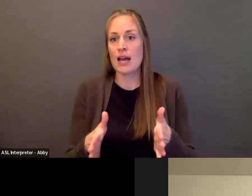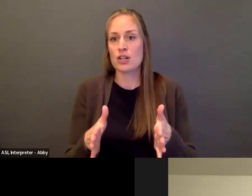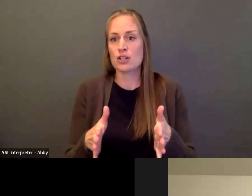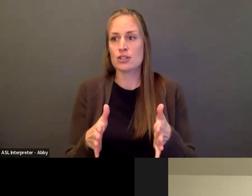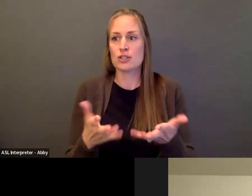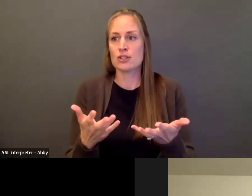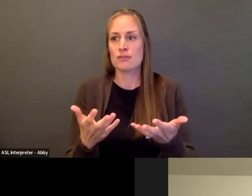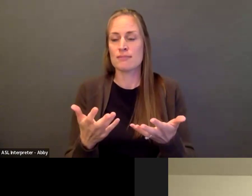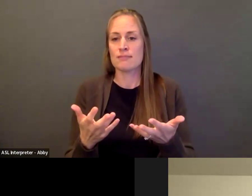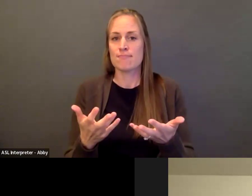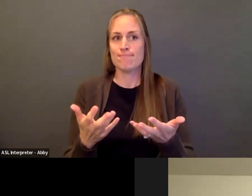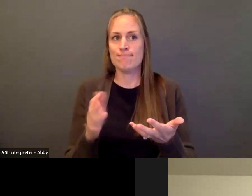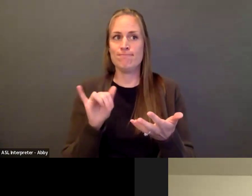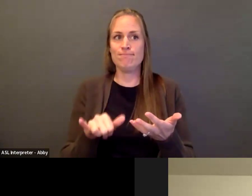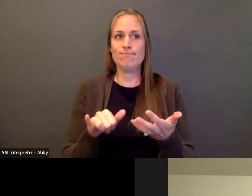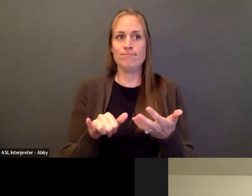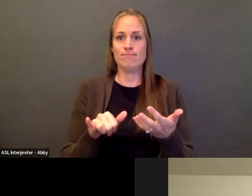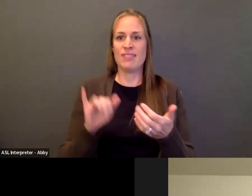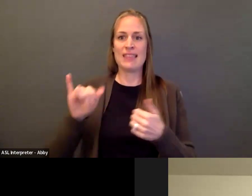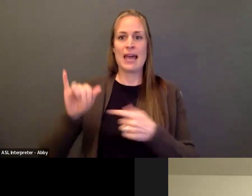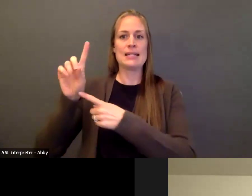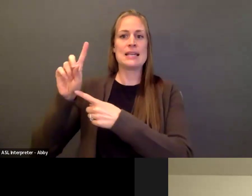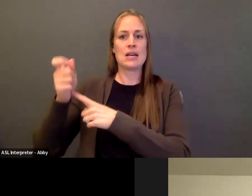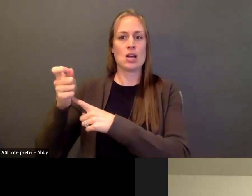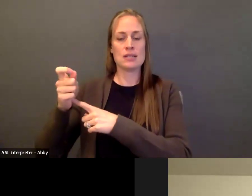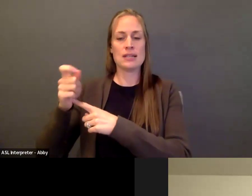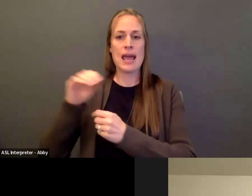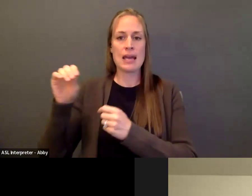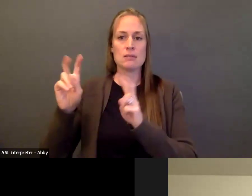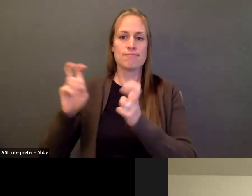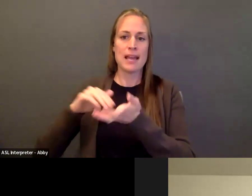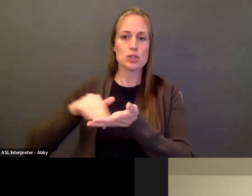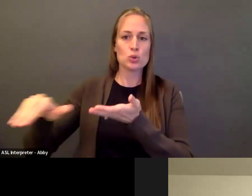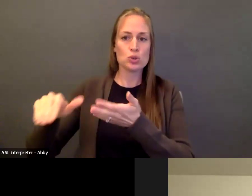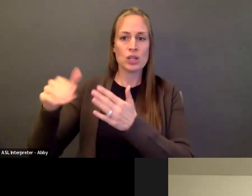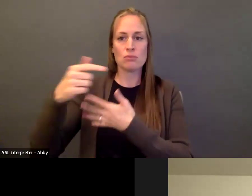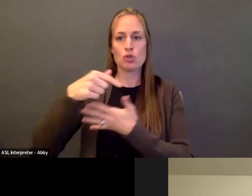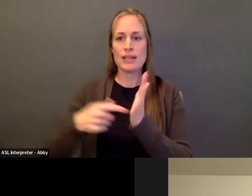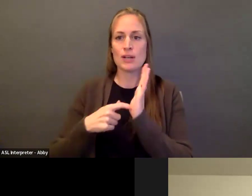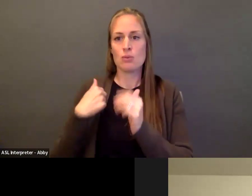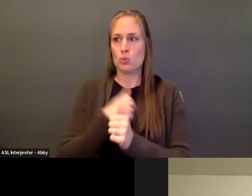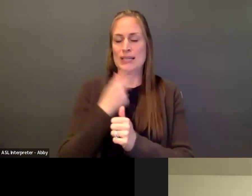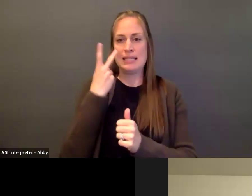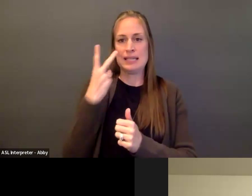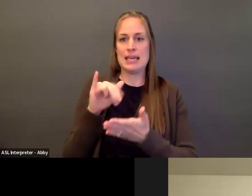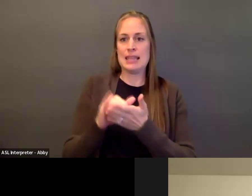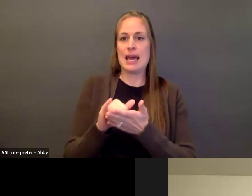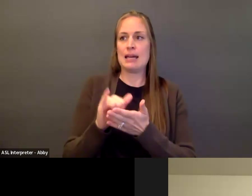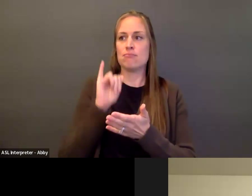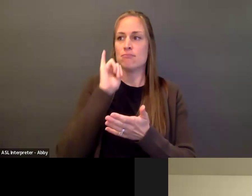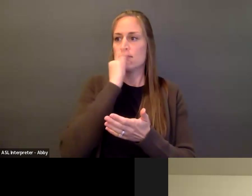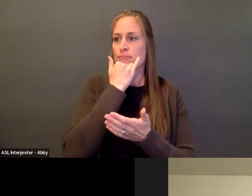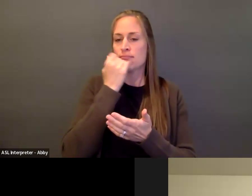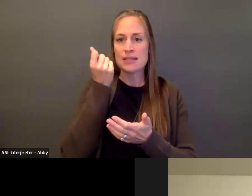overshadowing and exclusionary criteria, we see it in all cases. We see it in just general standard referral for mental